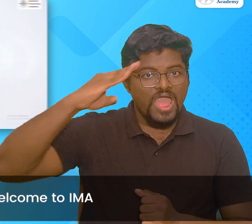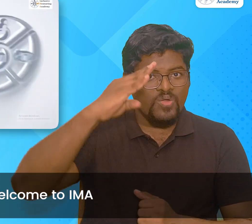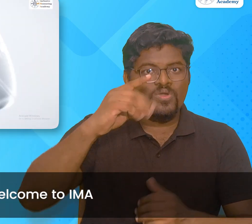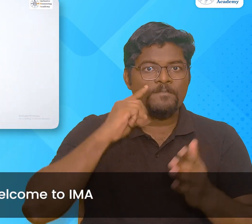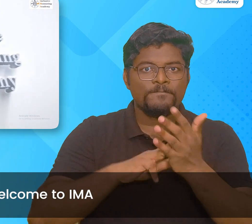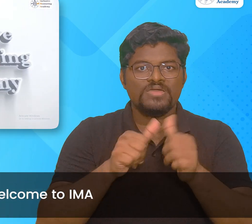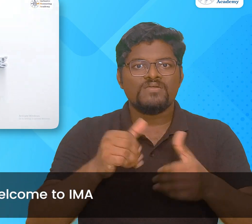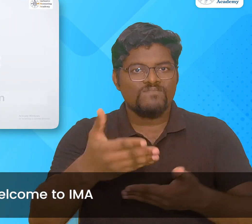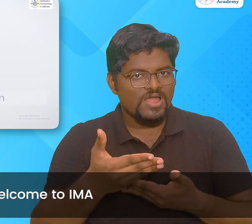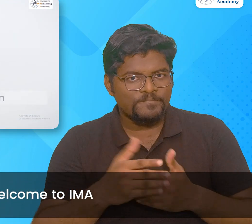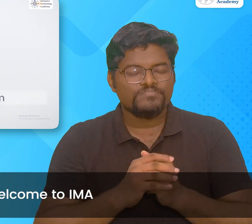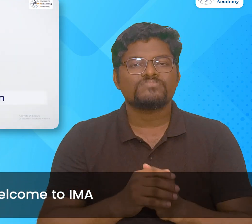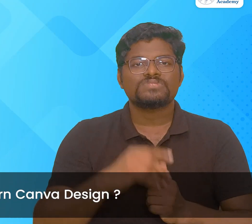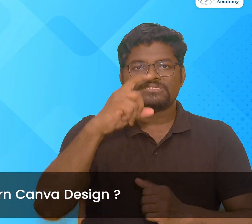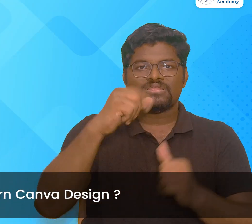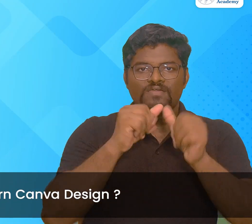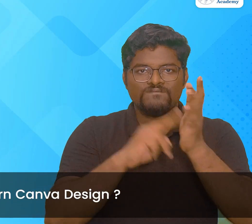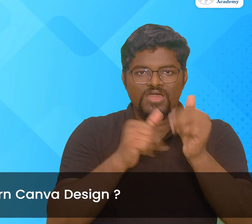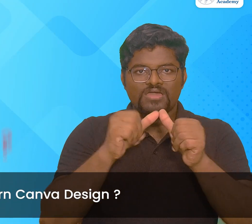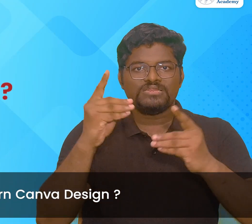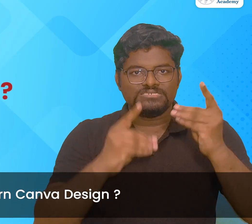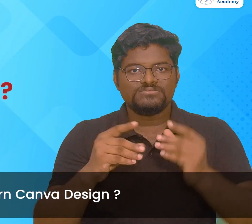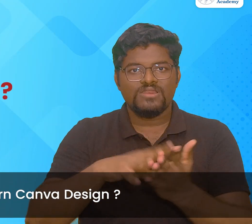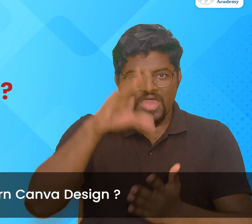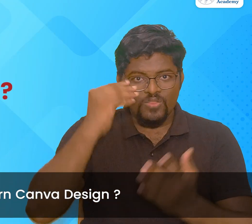Welcome to IMA. Want to learn Canva design?